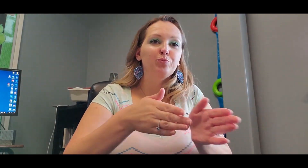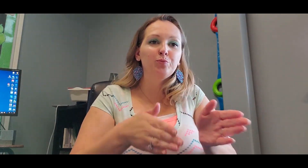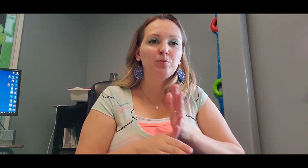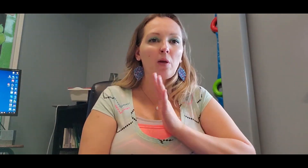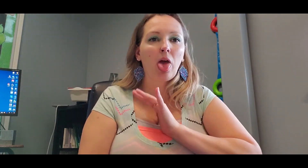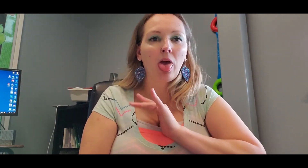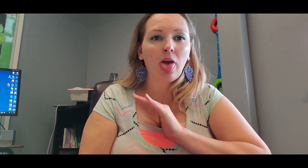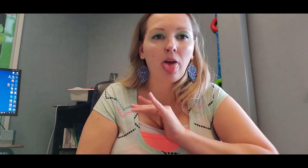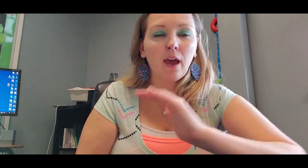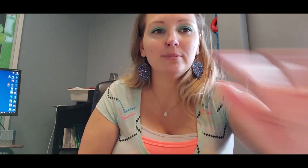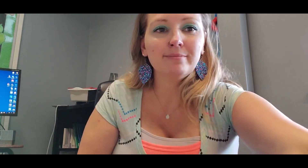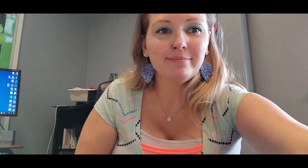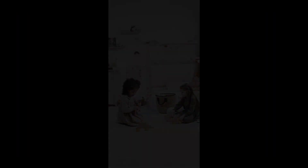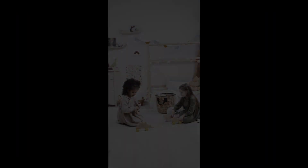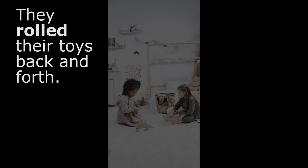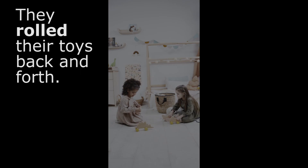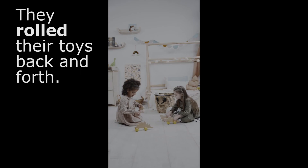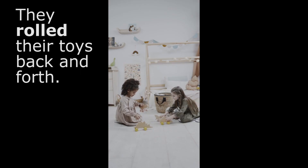using one foot in front of the other.